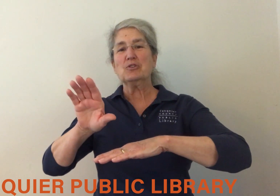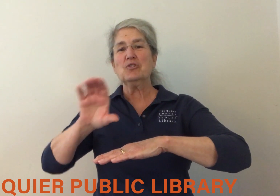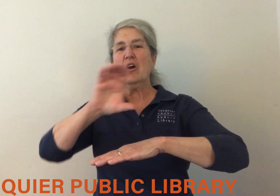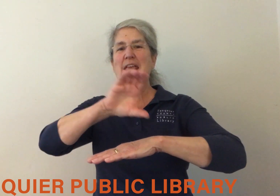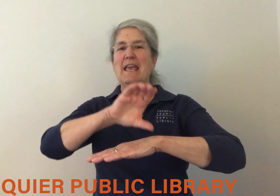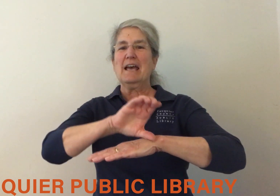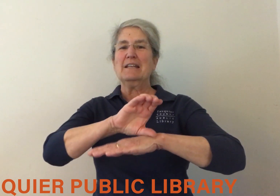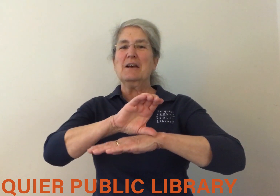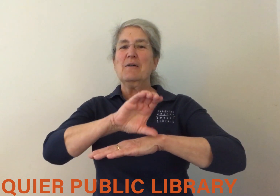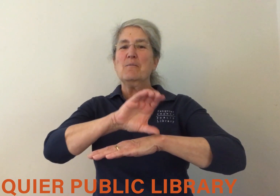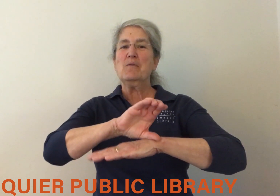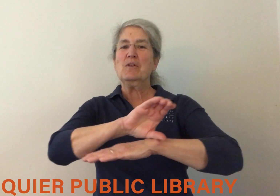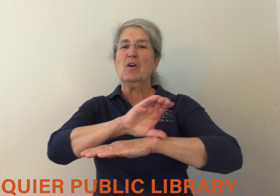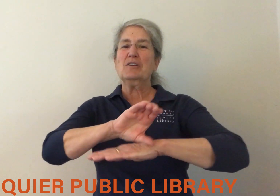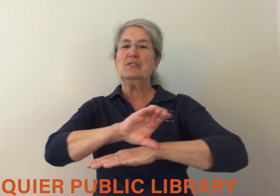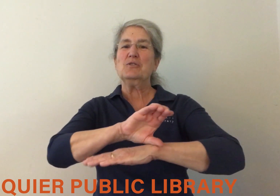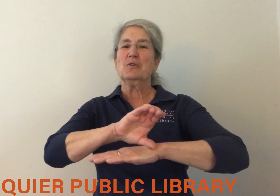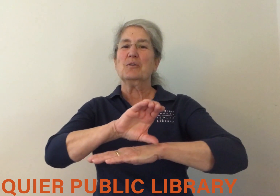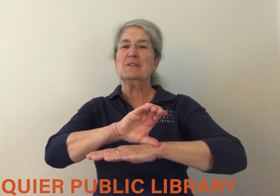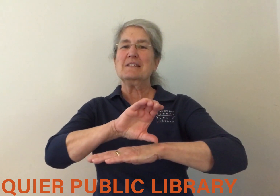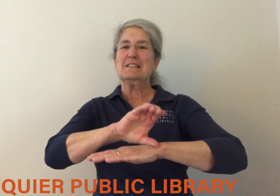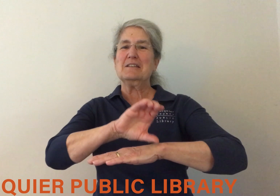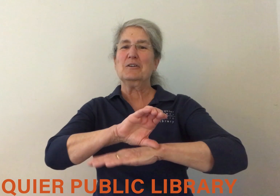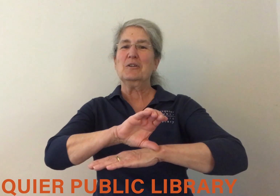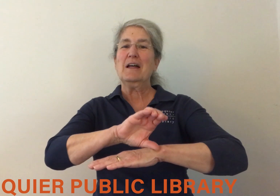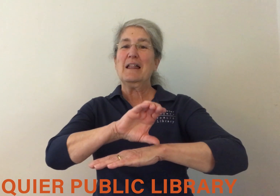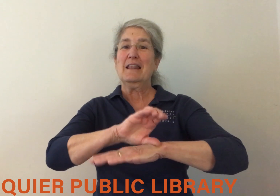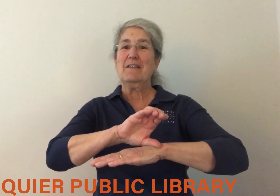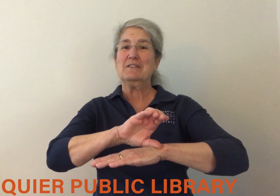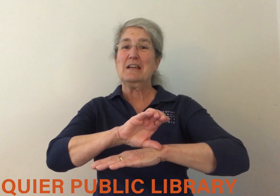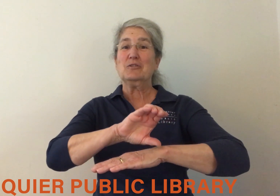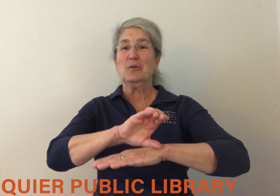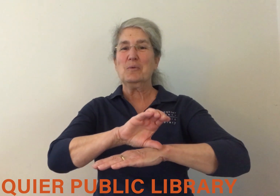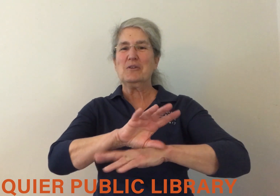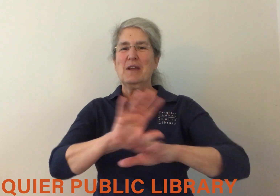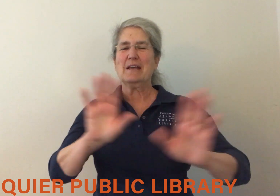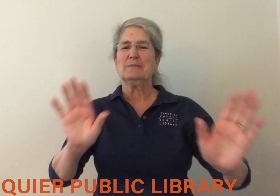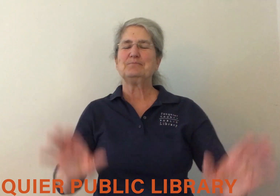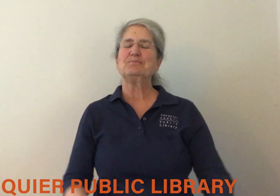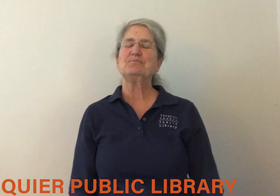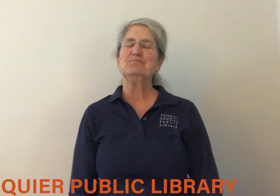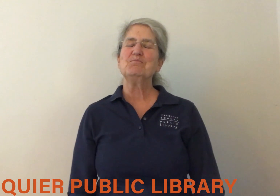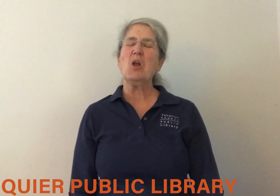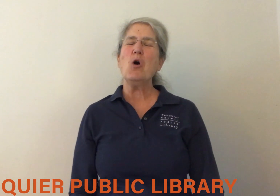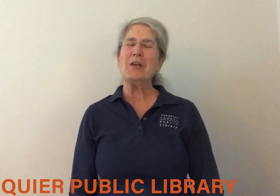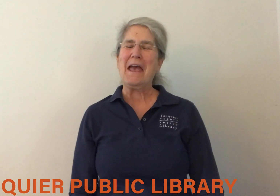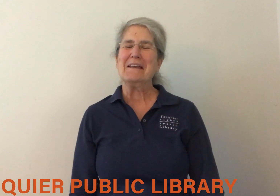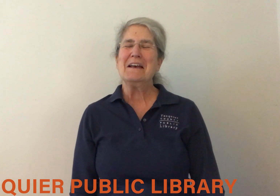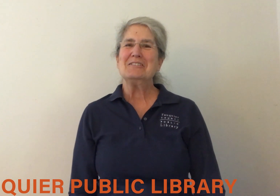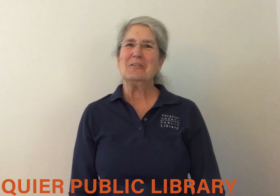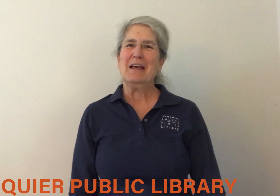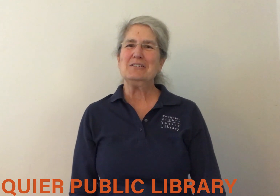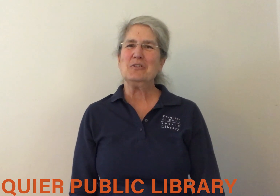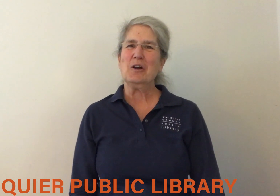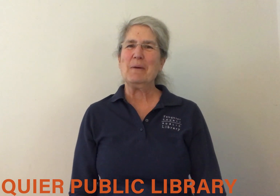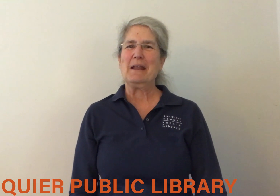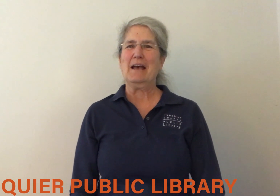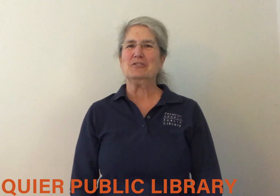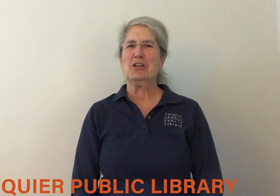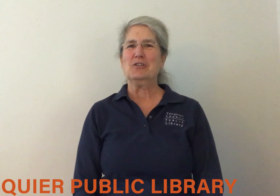strong hand moving onto your still left hand or a weaker hand. Okay, so let's talk about how to